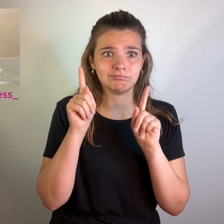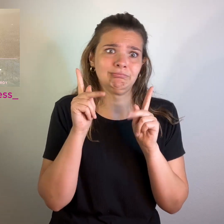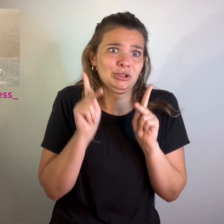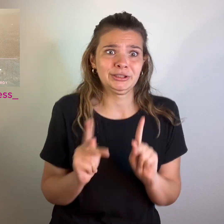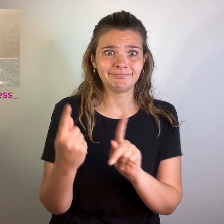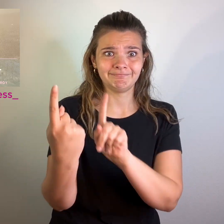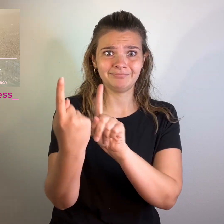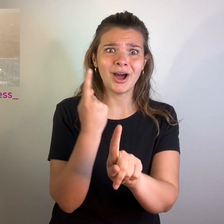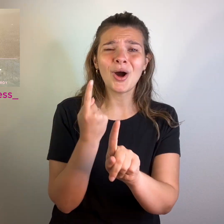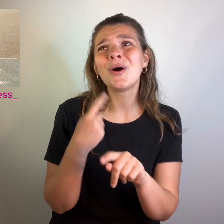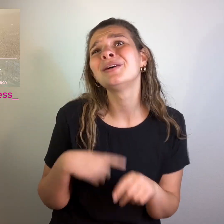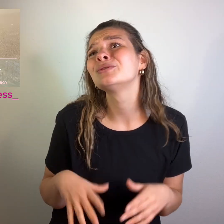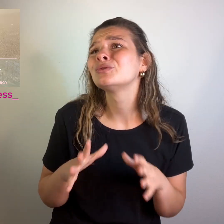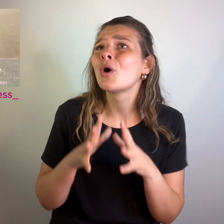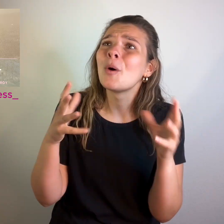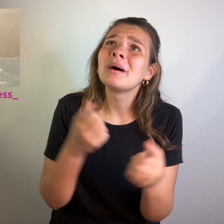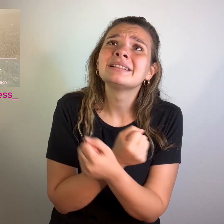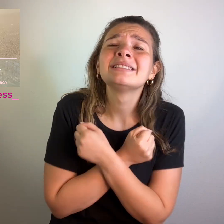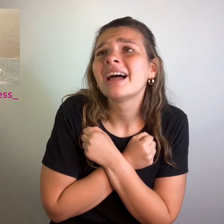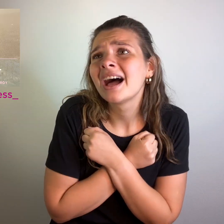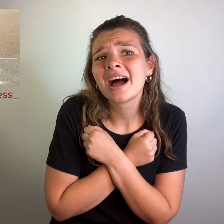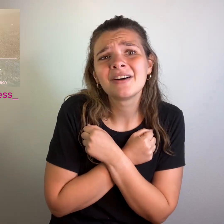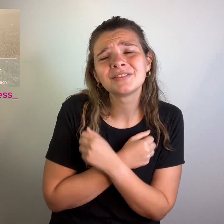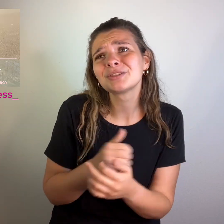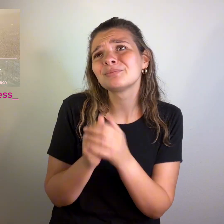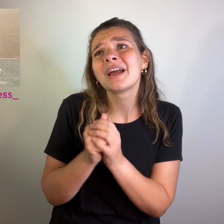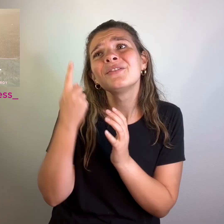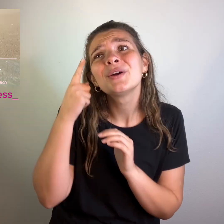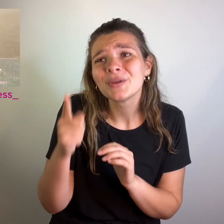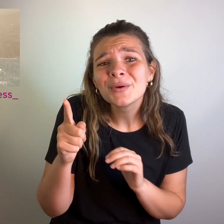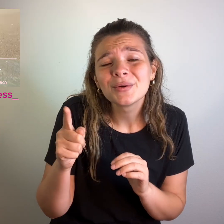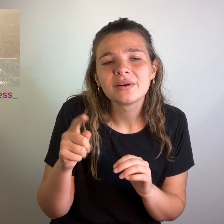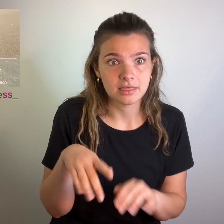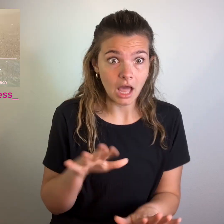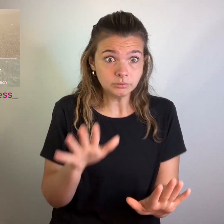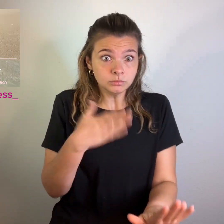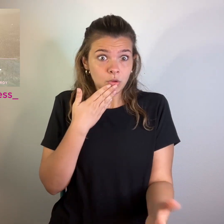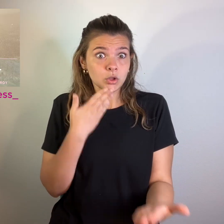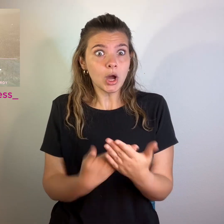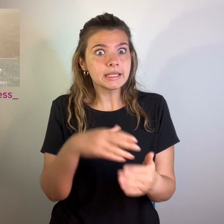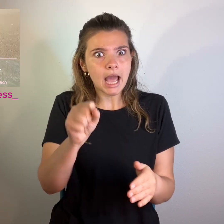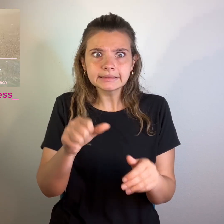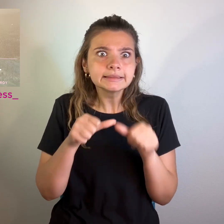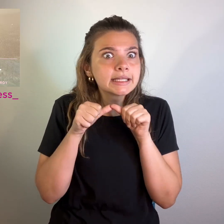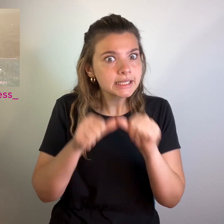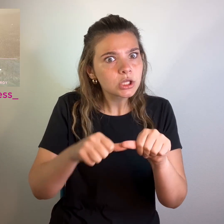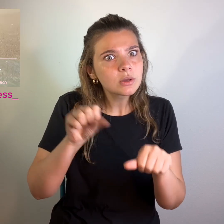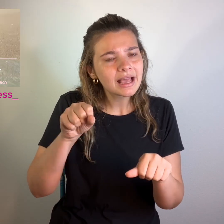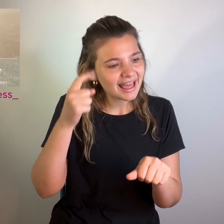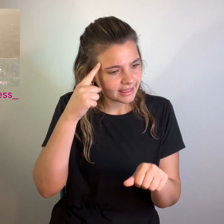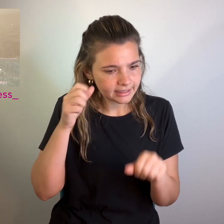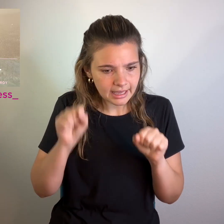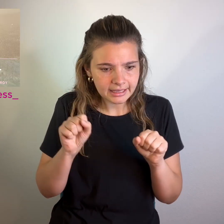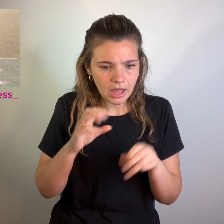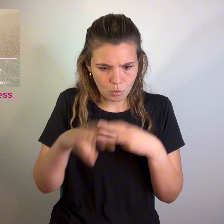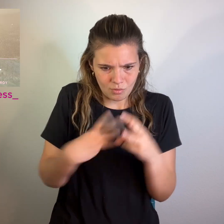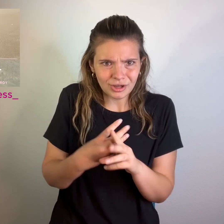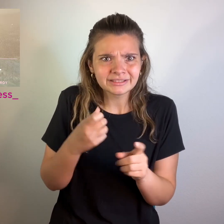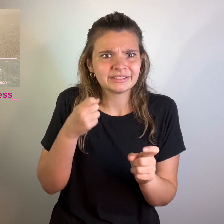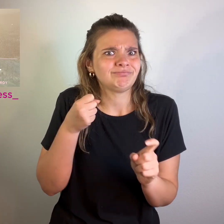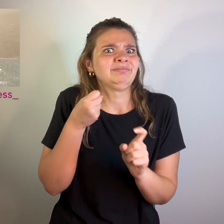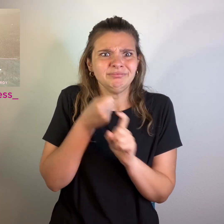you. And please do that. I think I know that is truly how we are going to change the world and change the